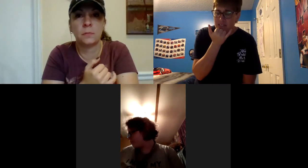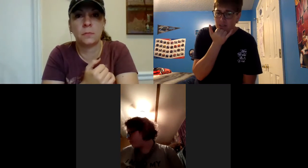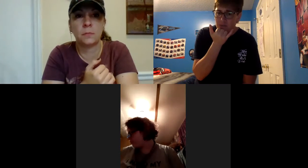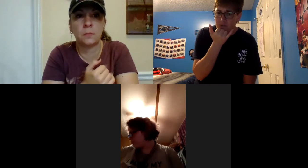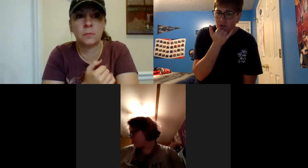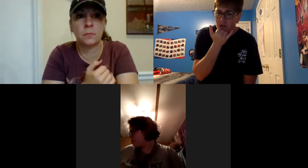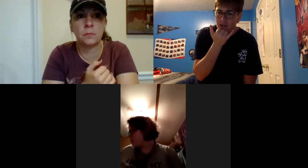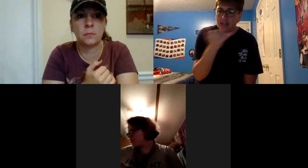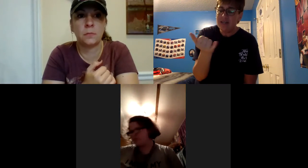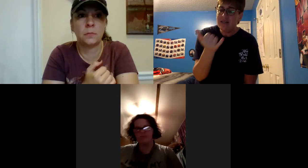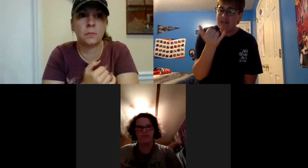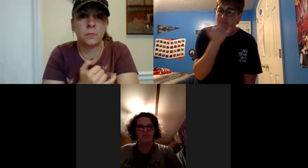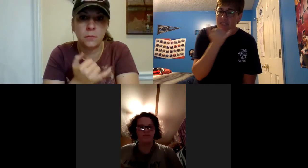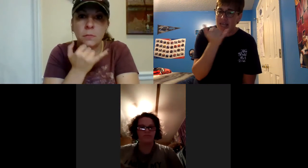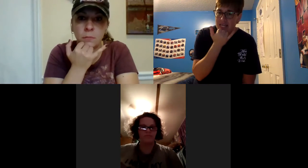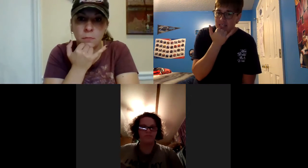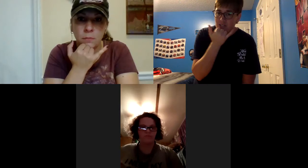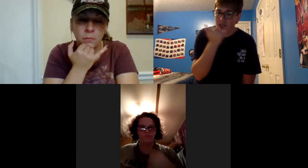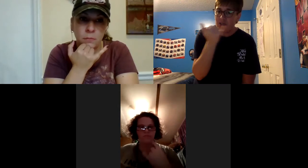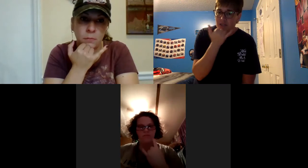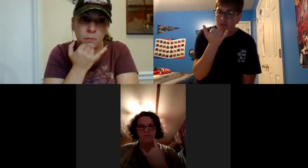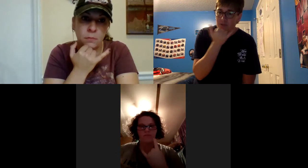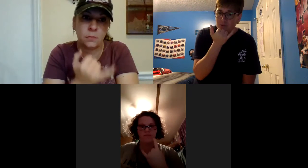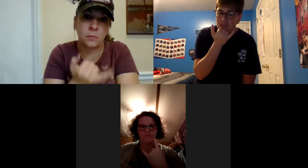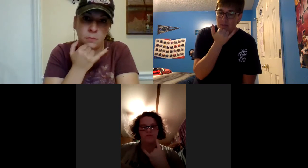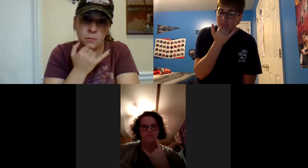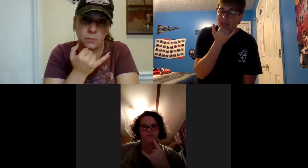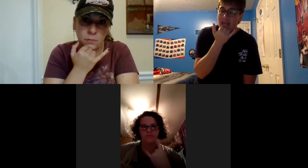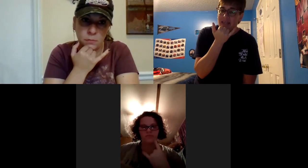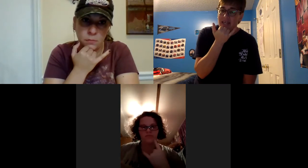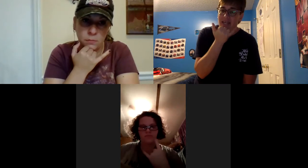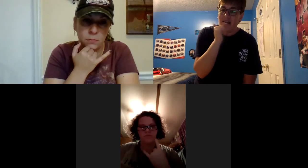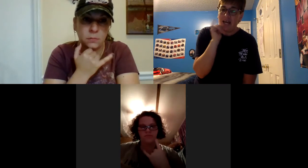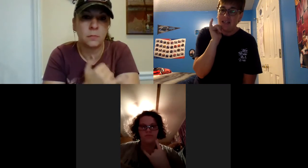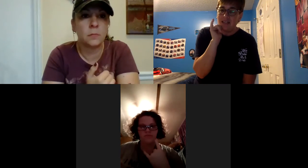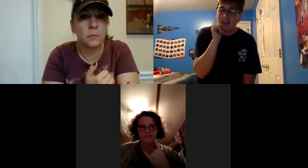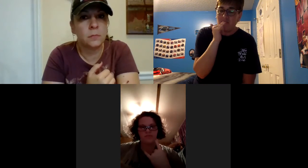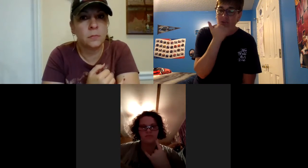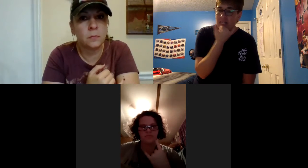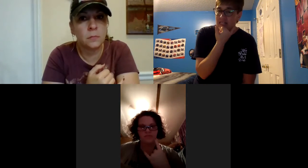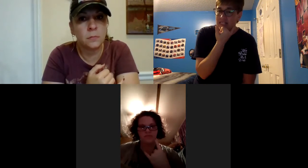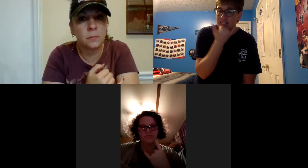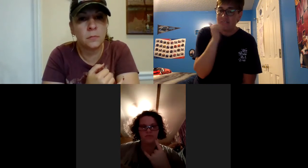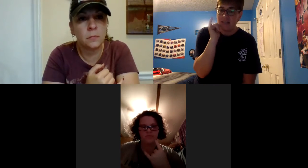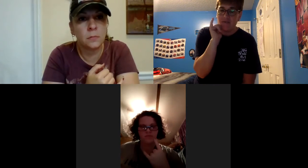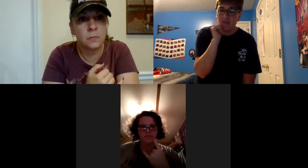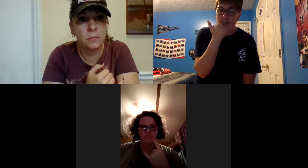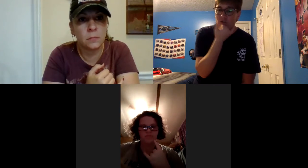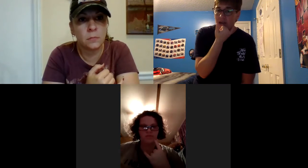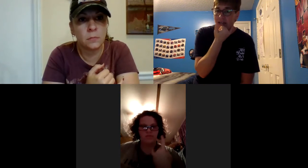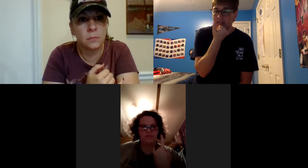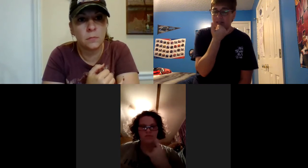one syllable, wrong, mistake is 2 syllables. And then I have learned that this is a sign